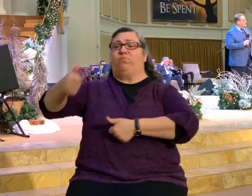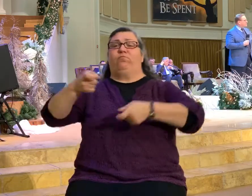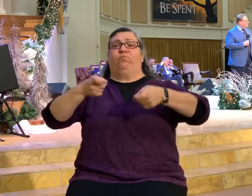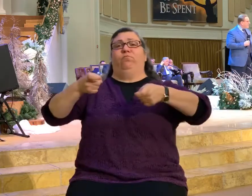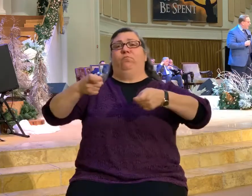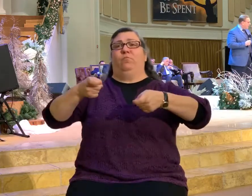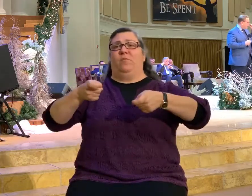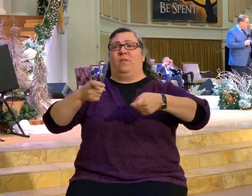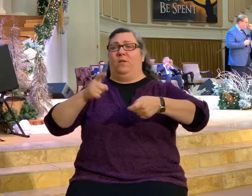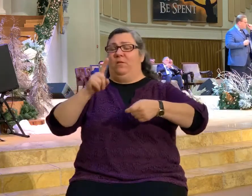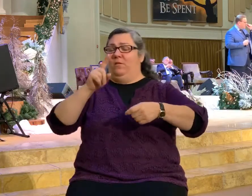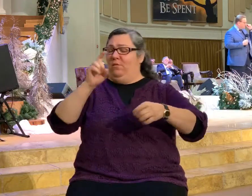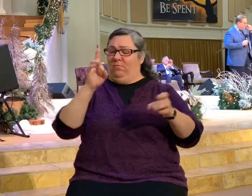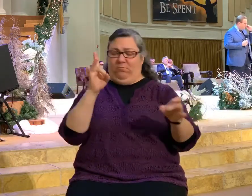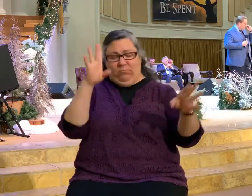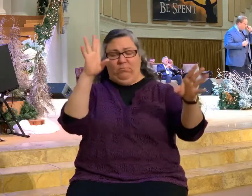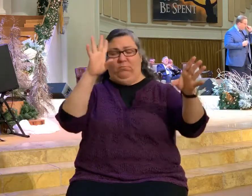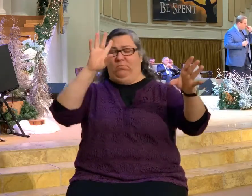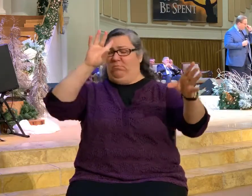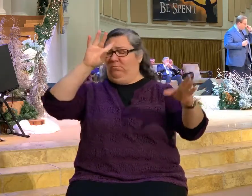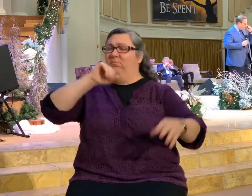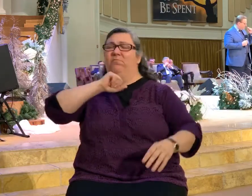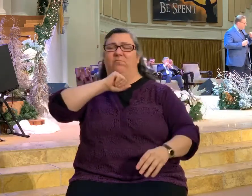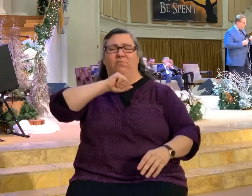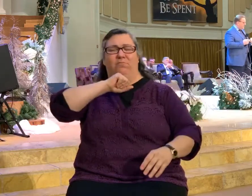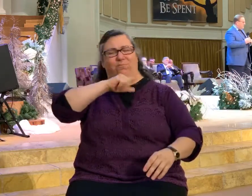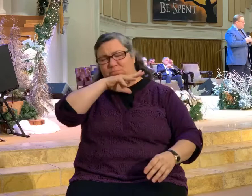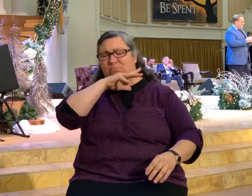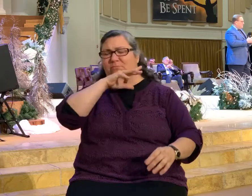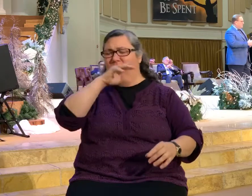debauched, so vile, so filthy.